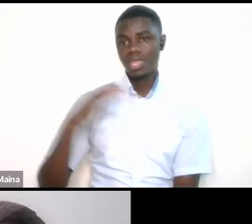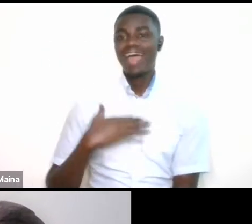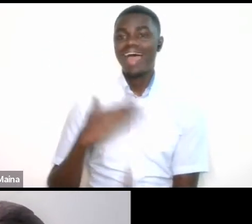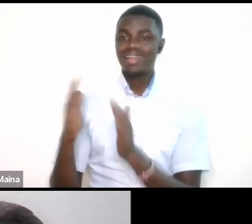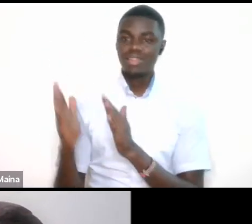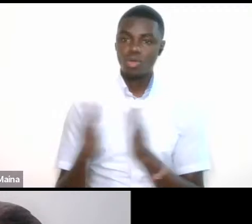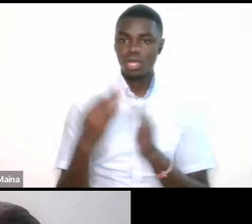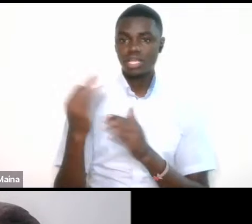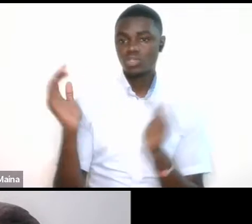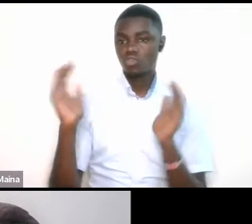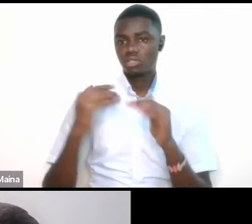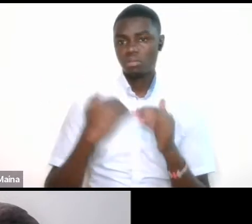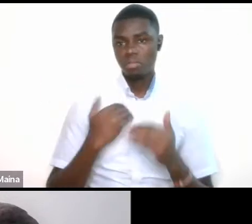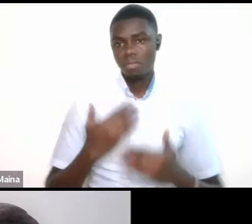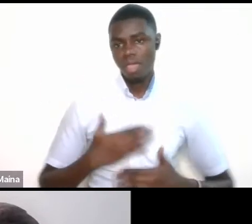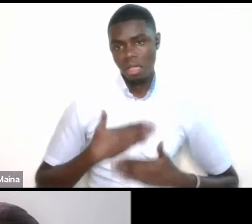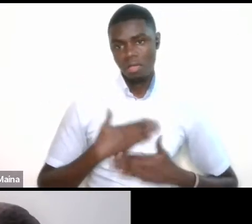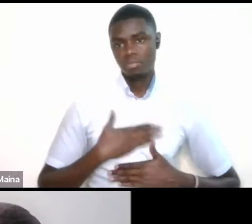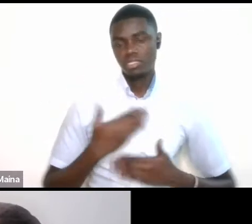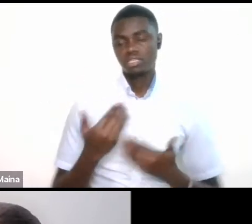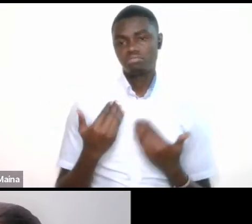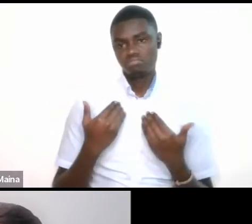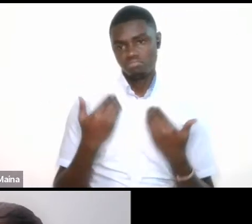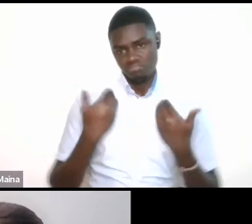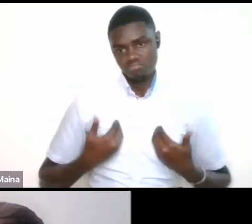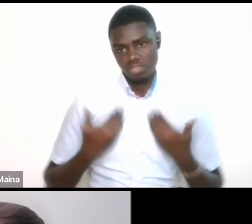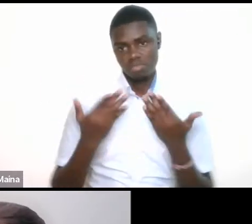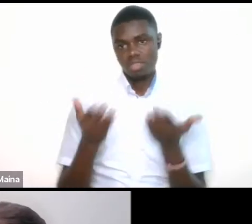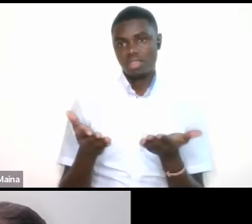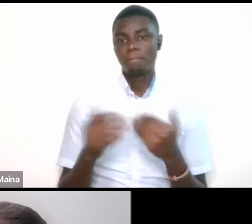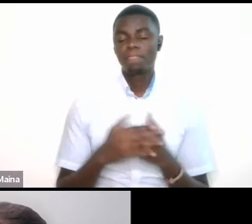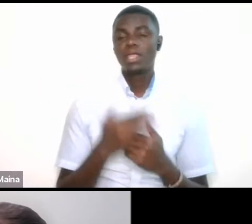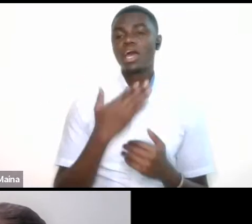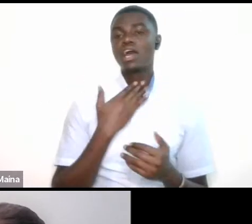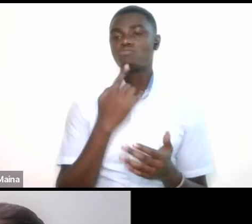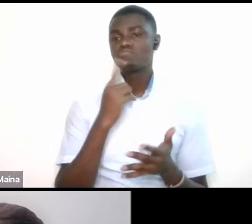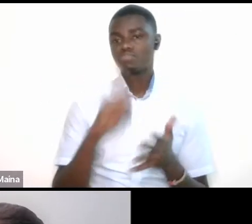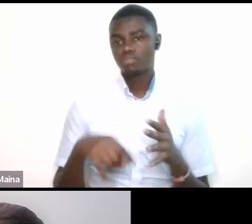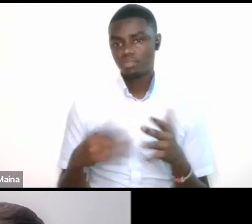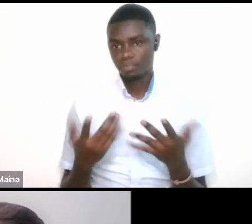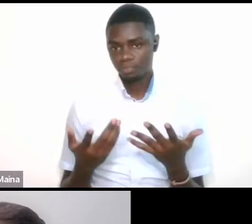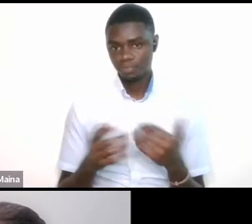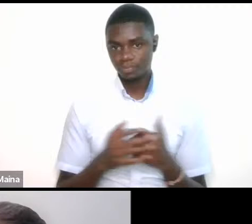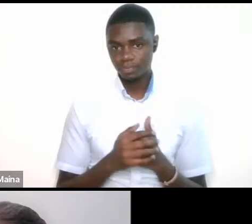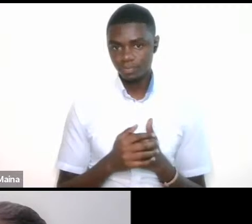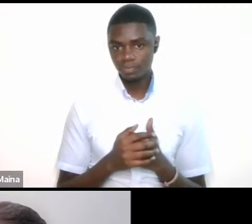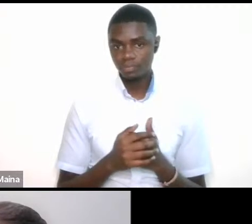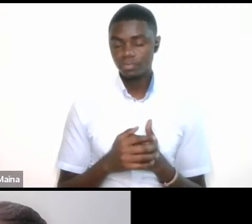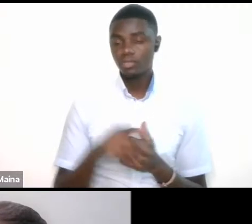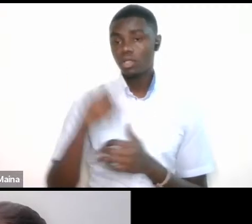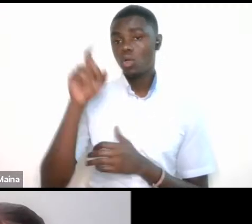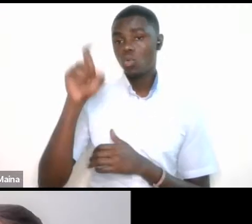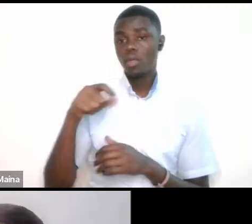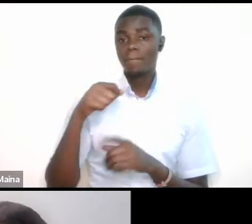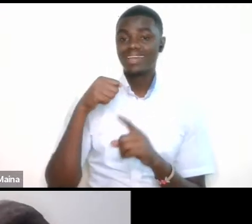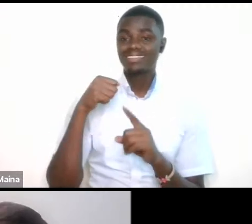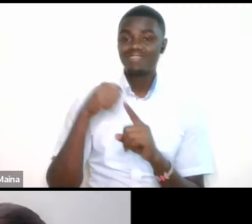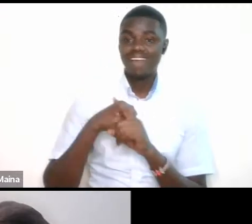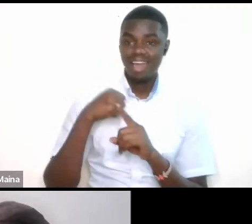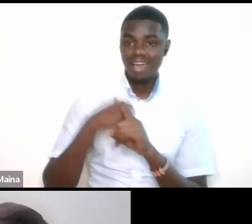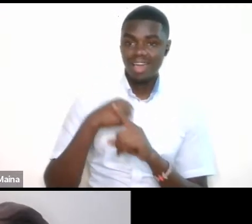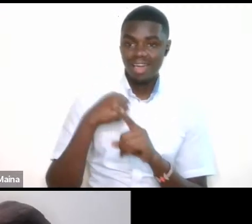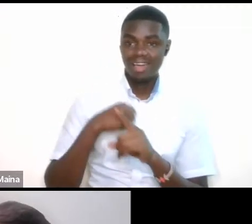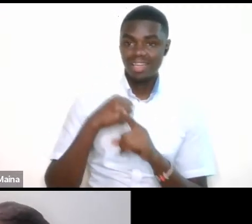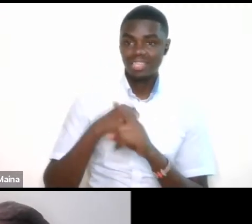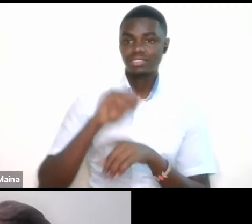I appreciate having a presence here. I just want to say, you know what? We must fight the good fight.